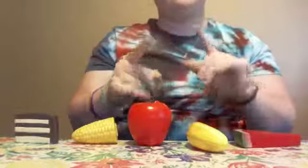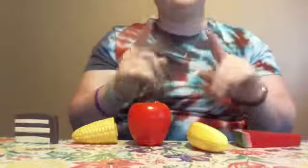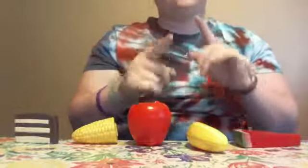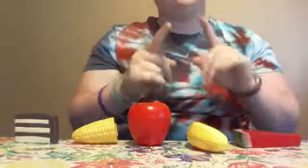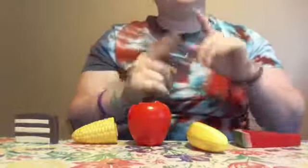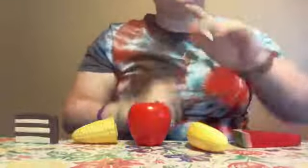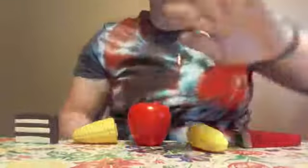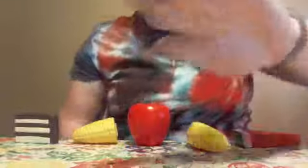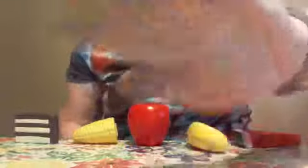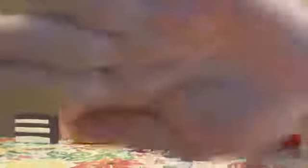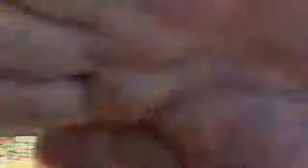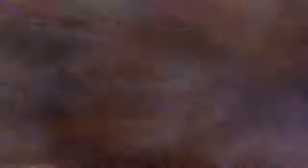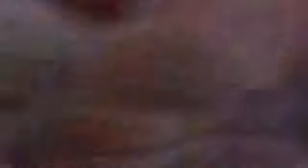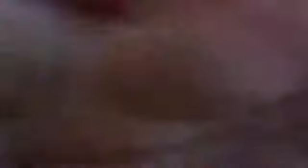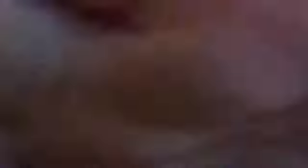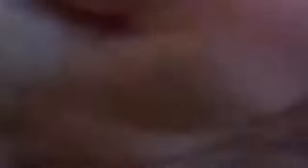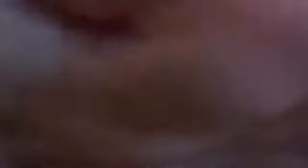to guess which one it was.